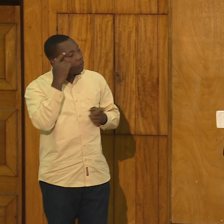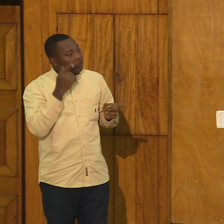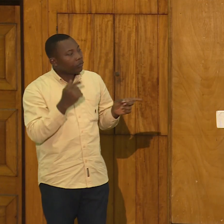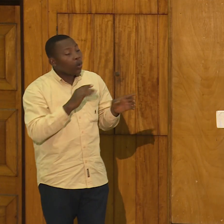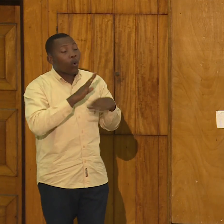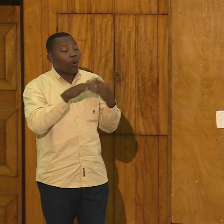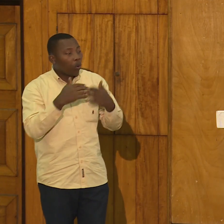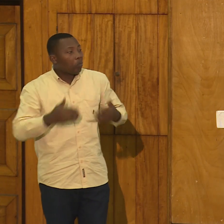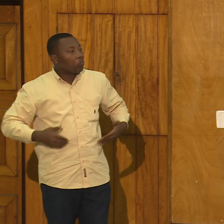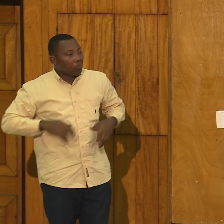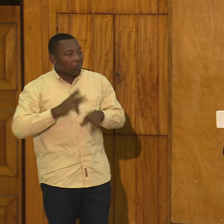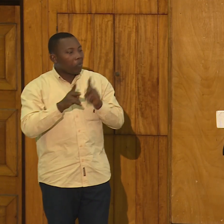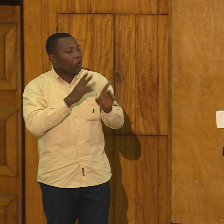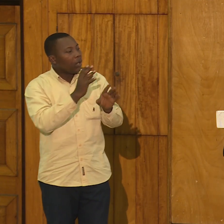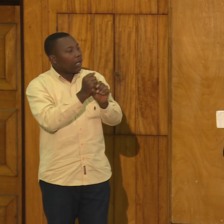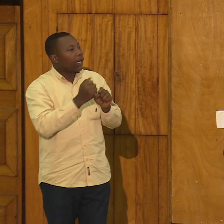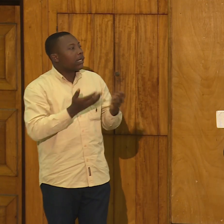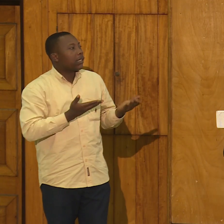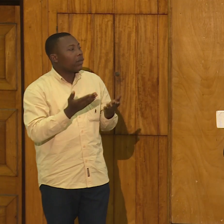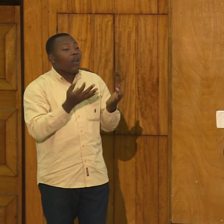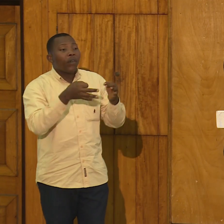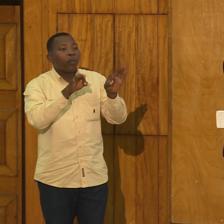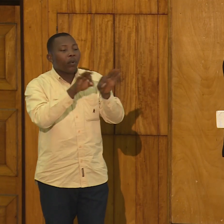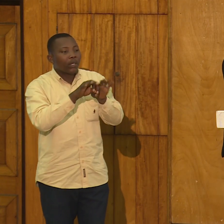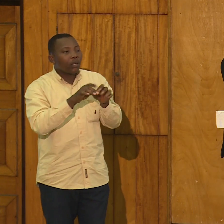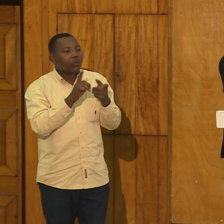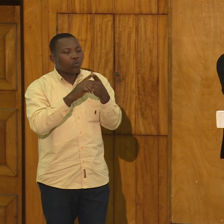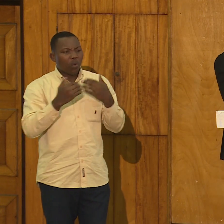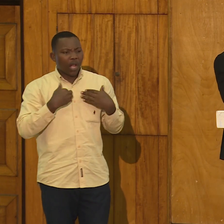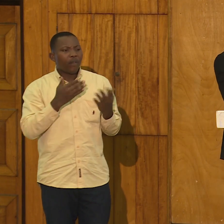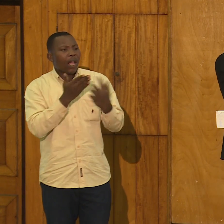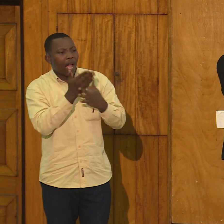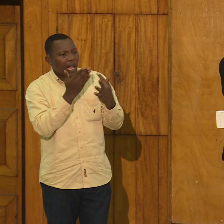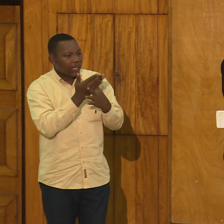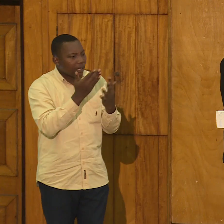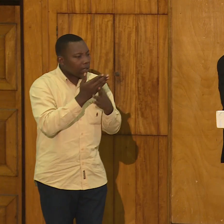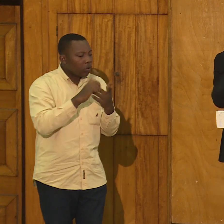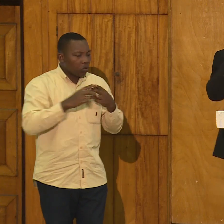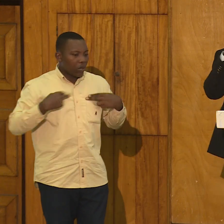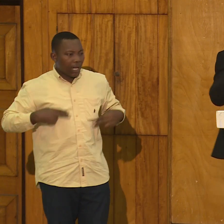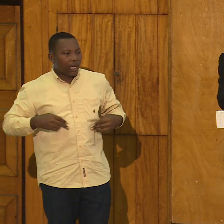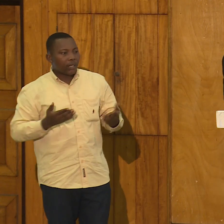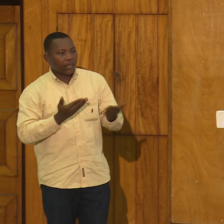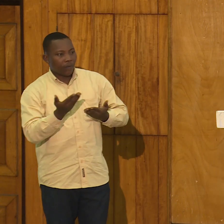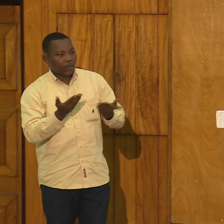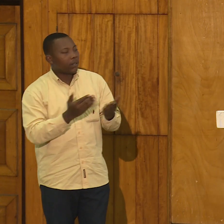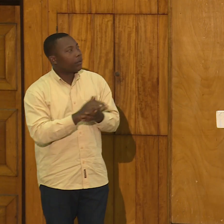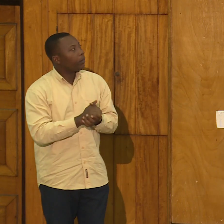the services. It's very important for them to have access to the necessary health services.